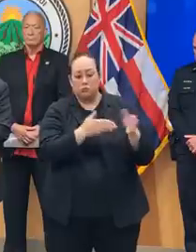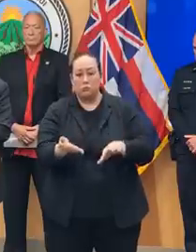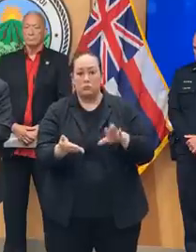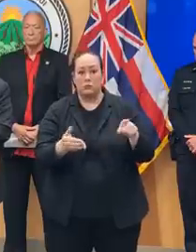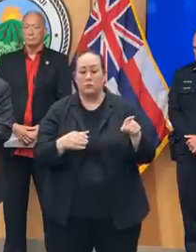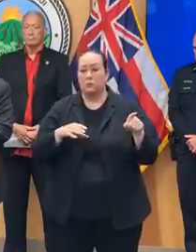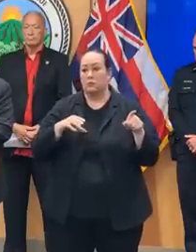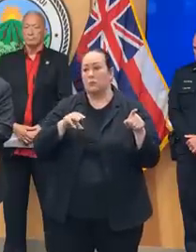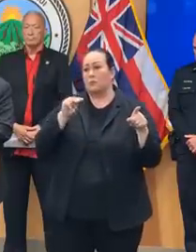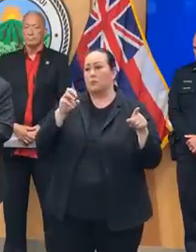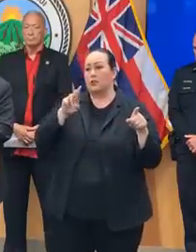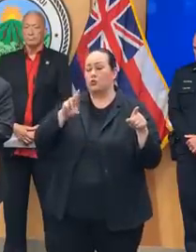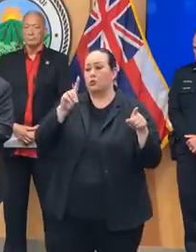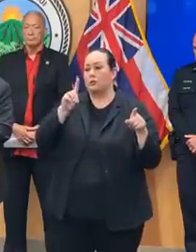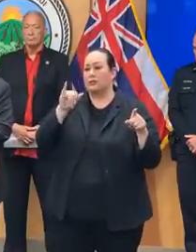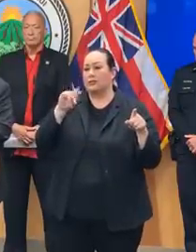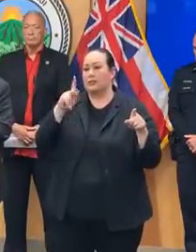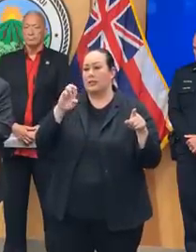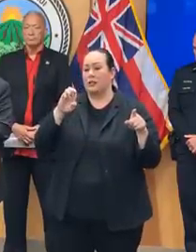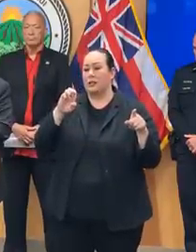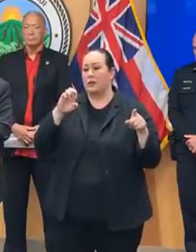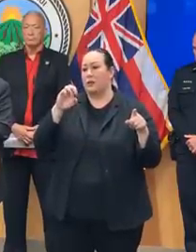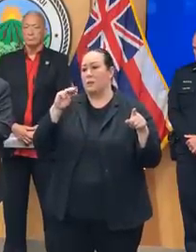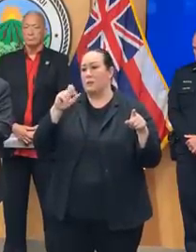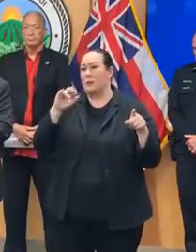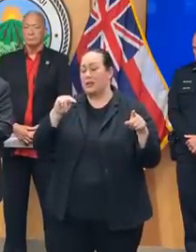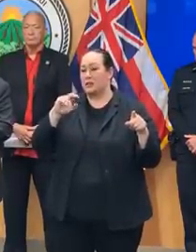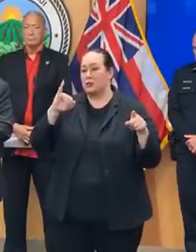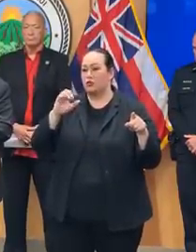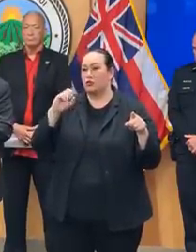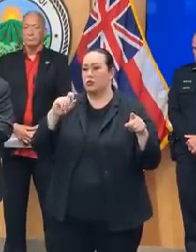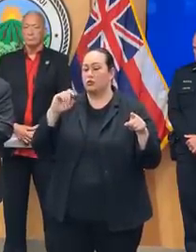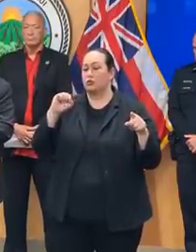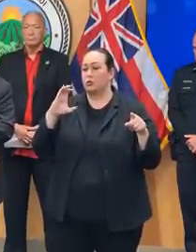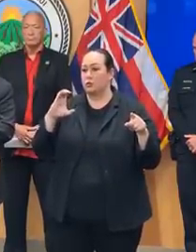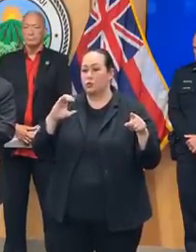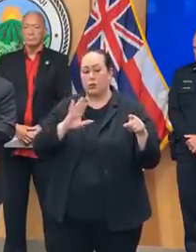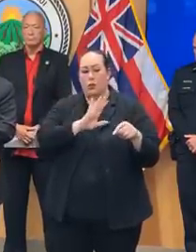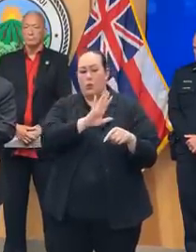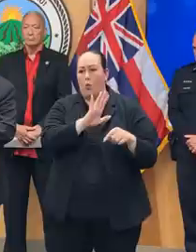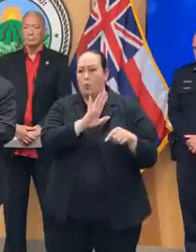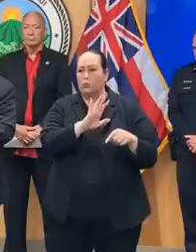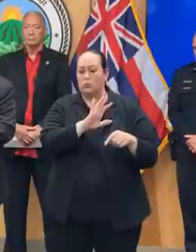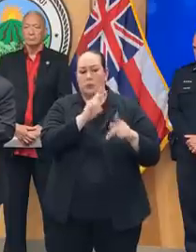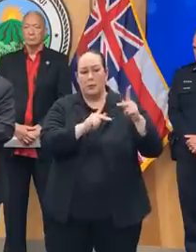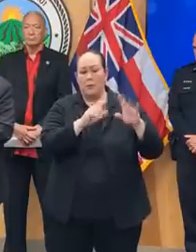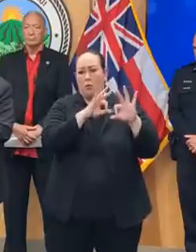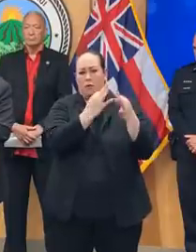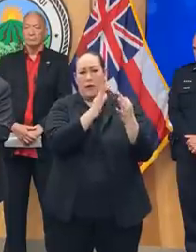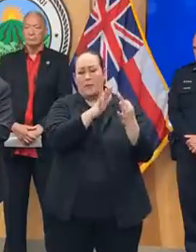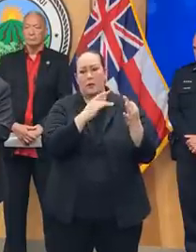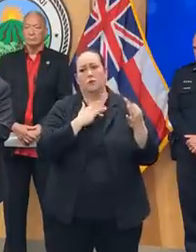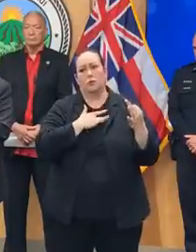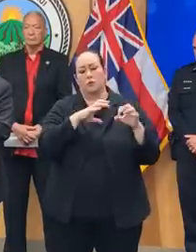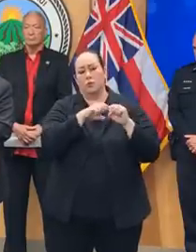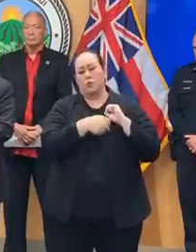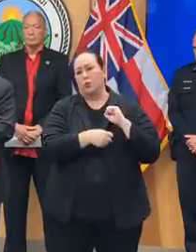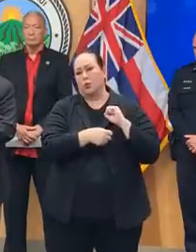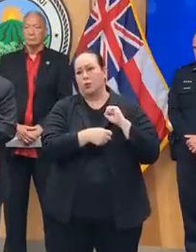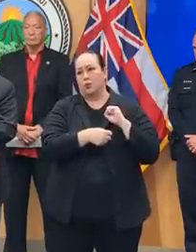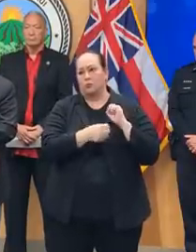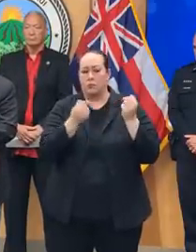Mr. Dykeman, Jantok, the families of those individuals, that's where our hearts break. And we know there's going to be a lot of stories